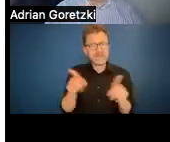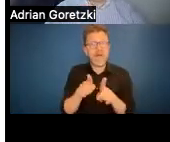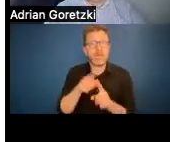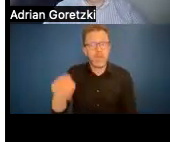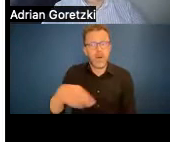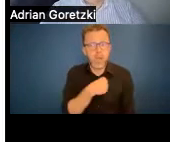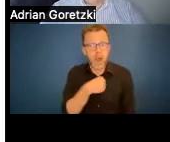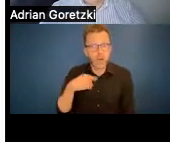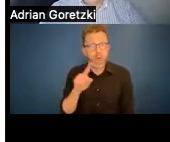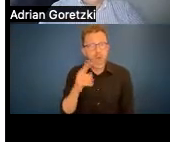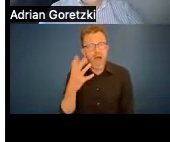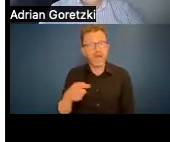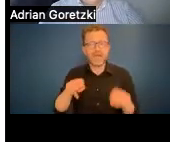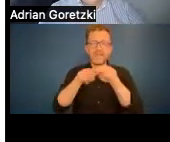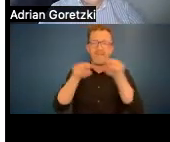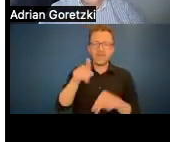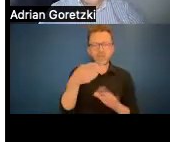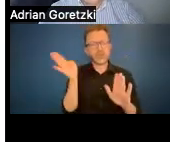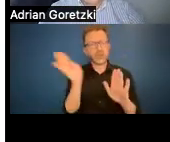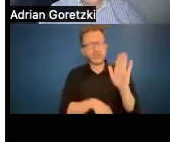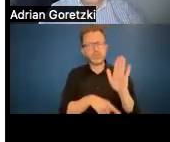is no proper medical